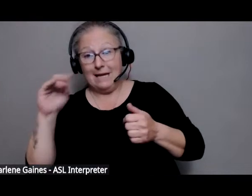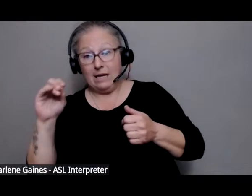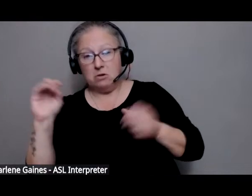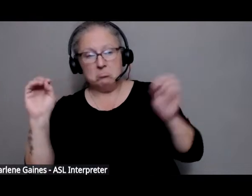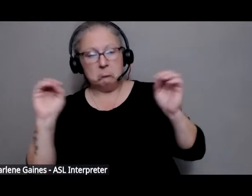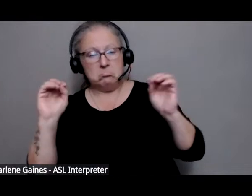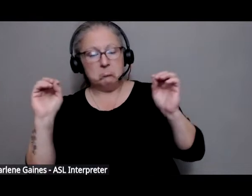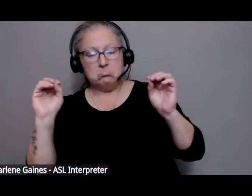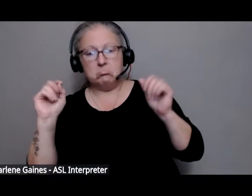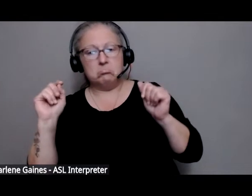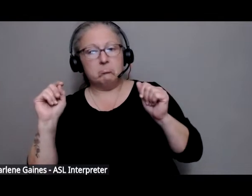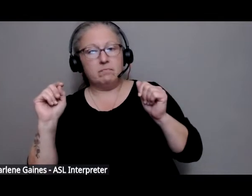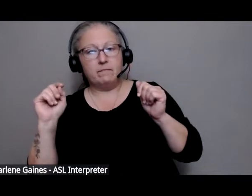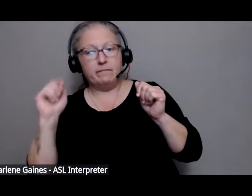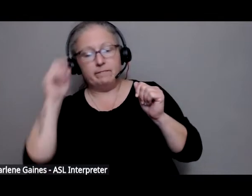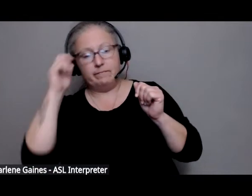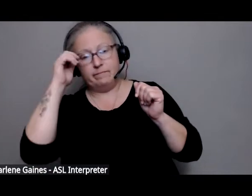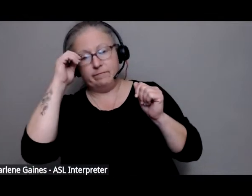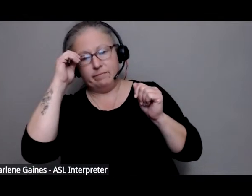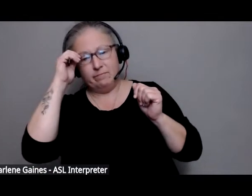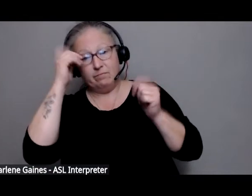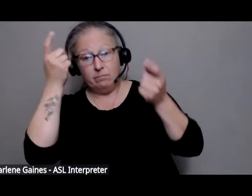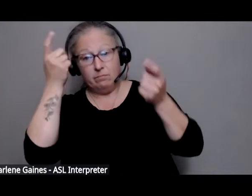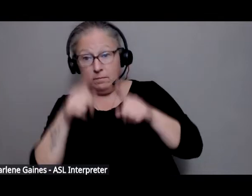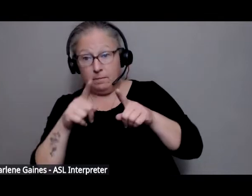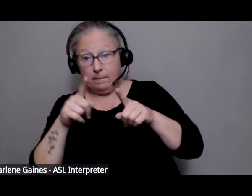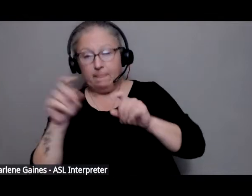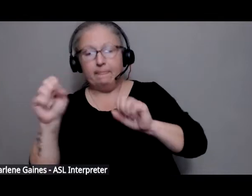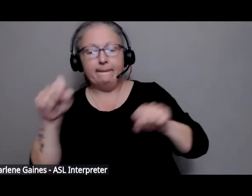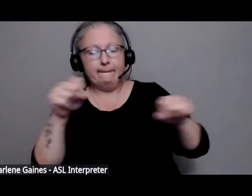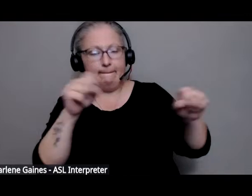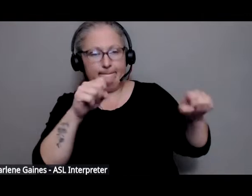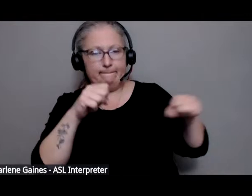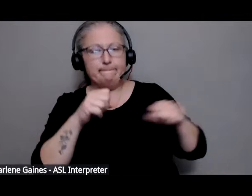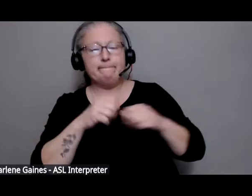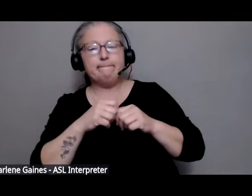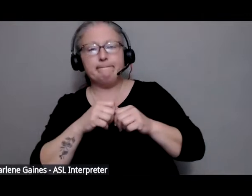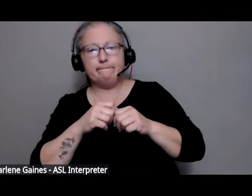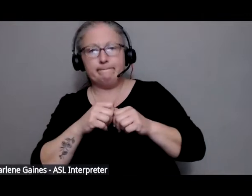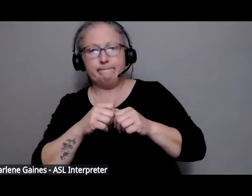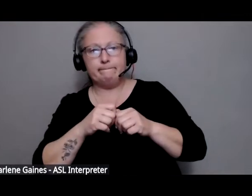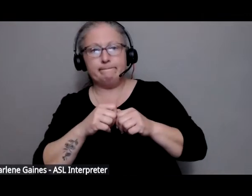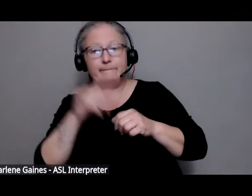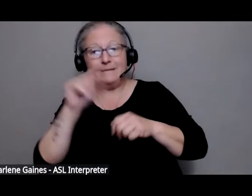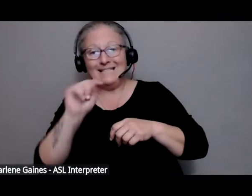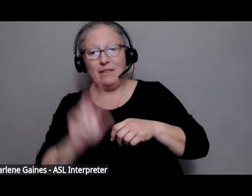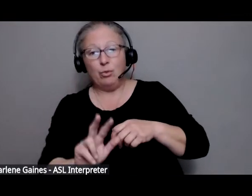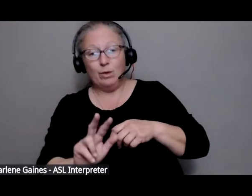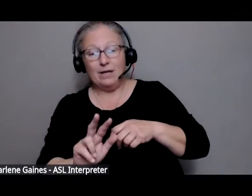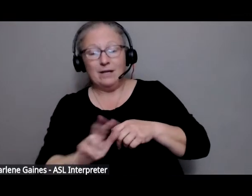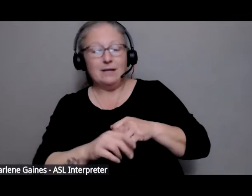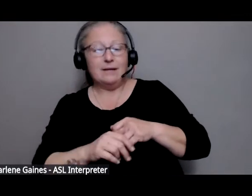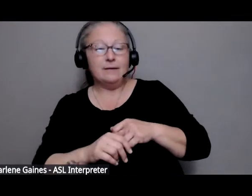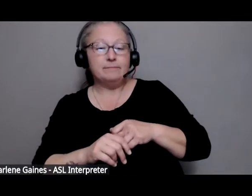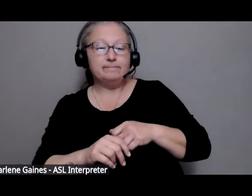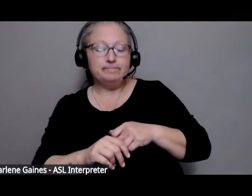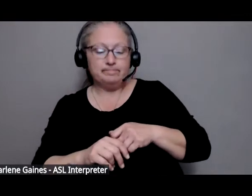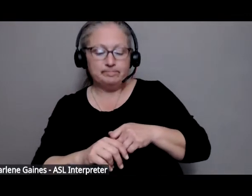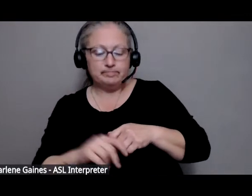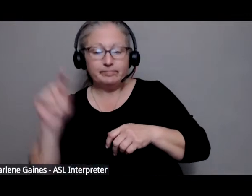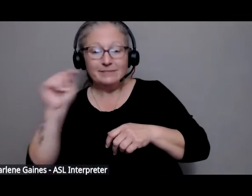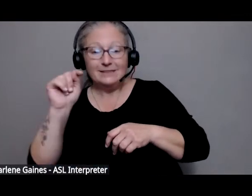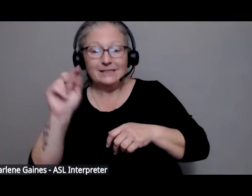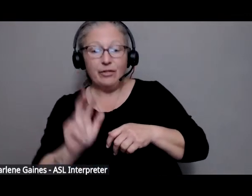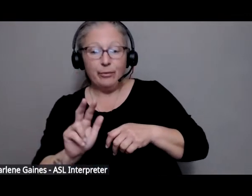Okay. All in favor? Aye. T3. Okay, T3